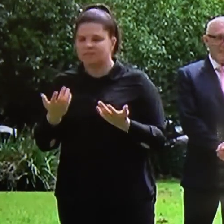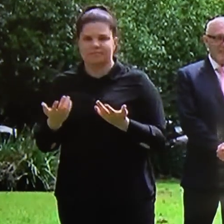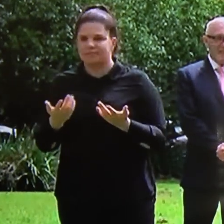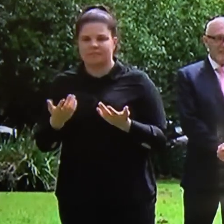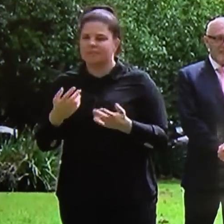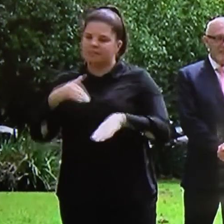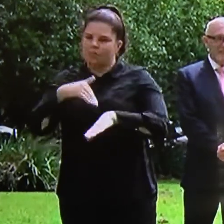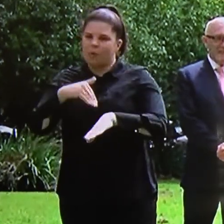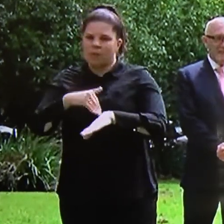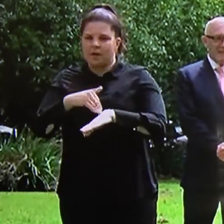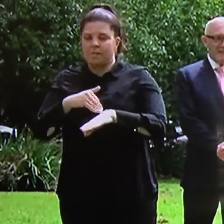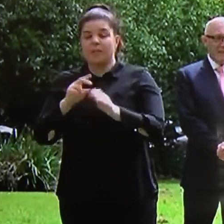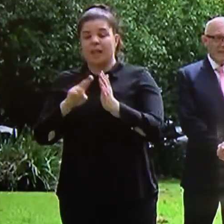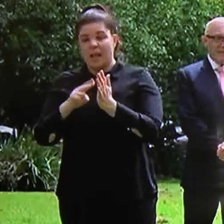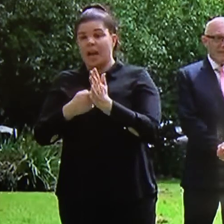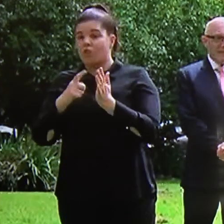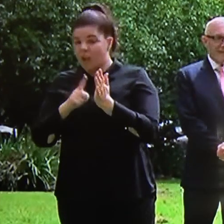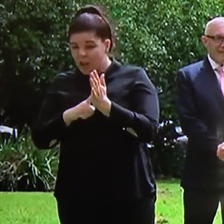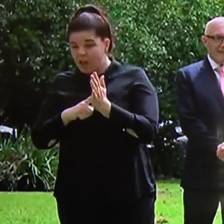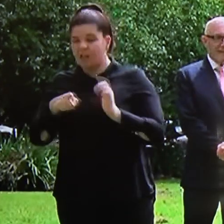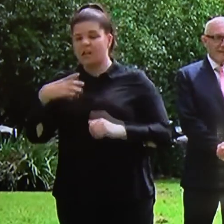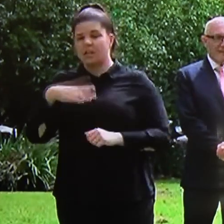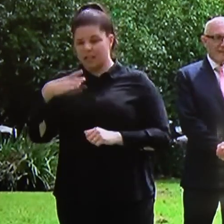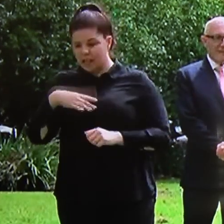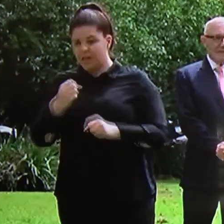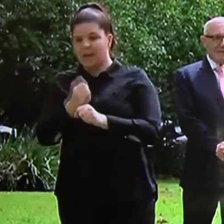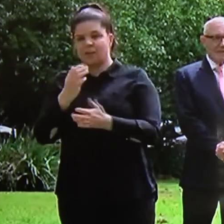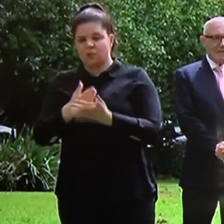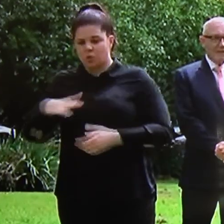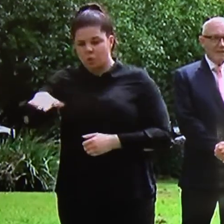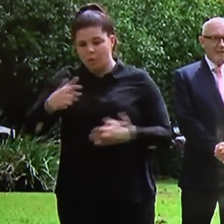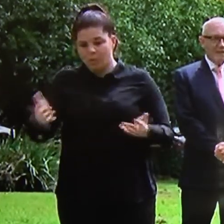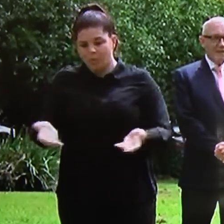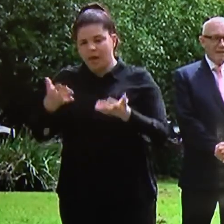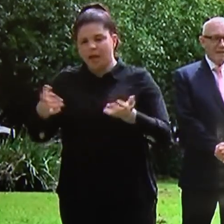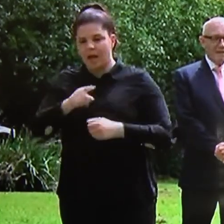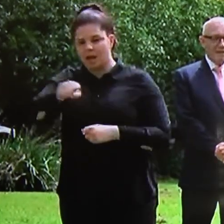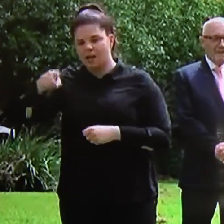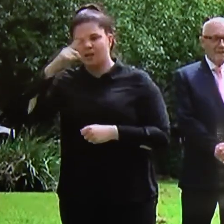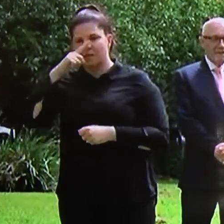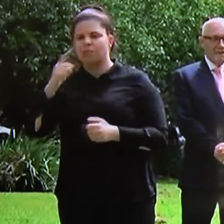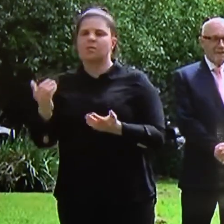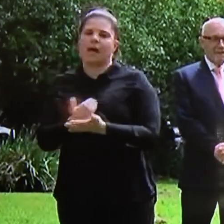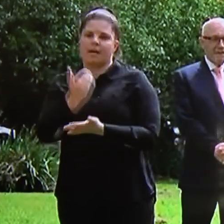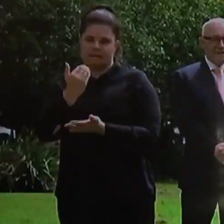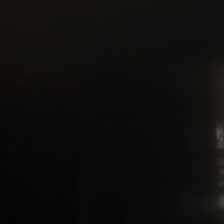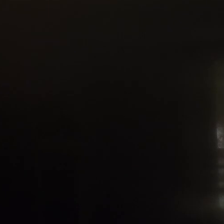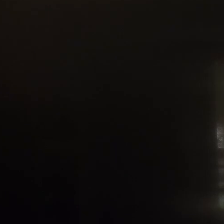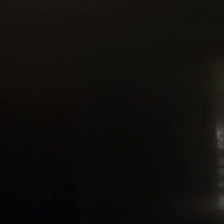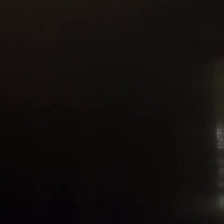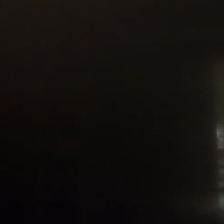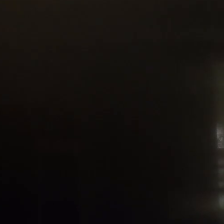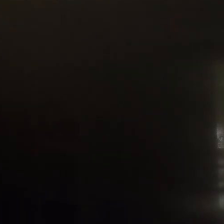for NRL is it does have to make sure that it is keeping its players safe, keeping everybody safe, and complying with the